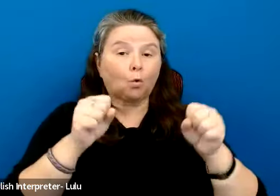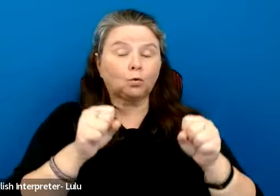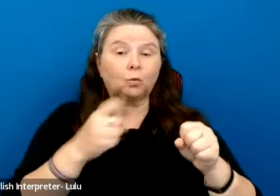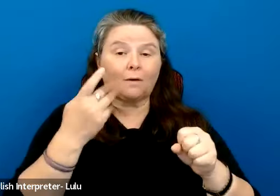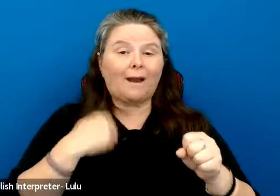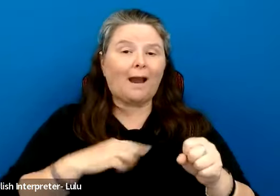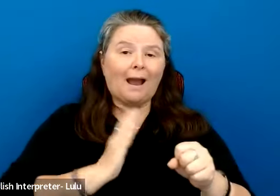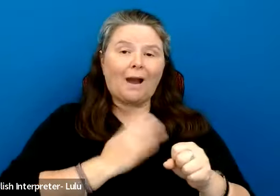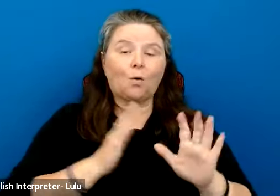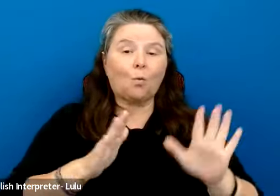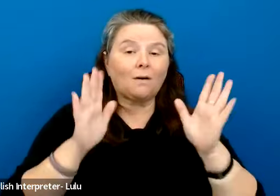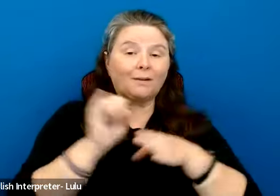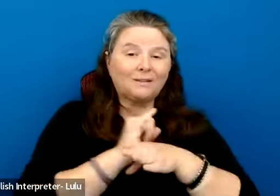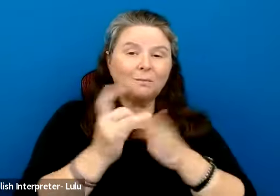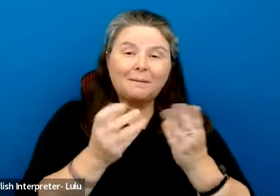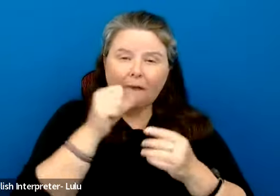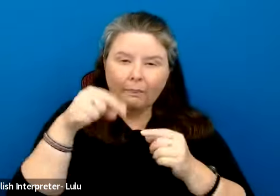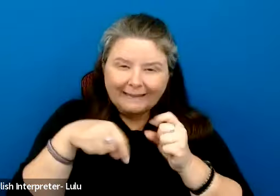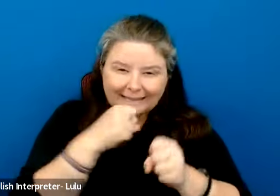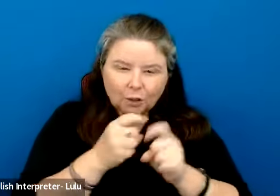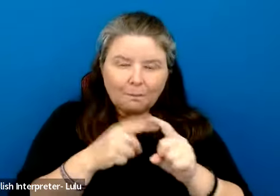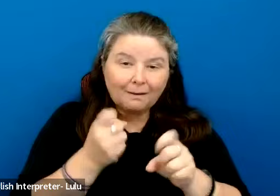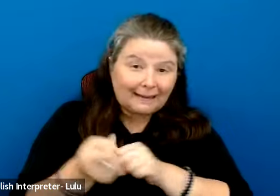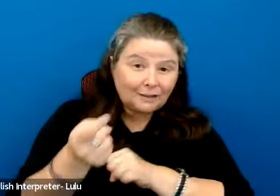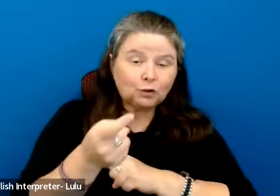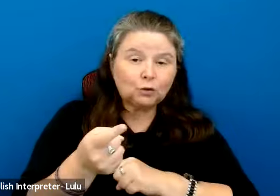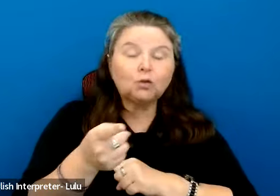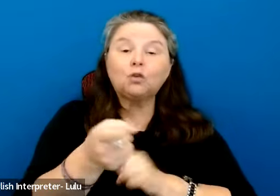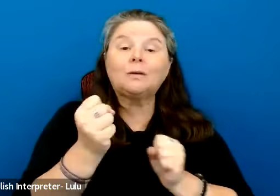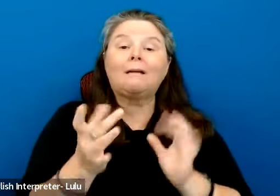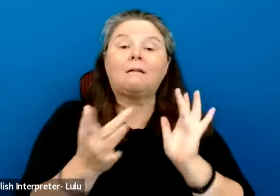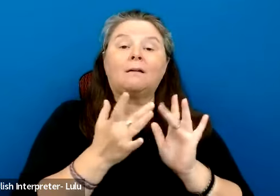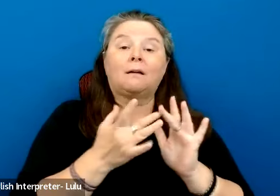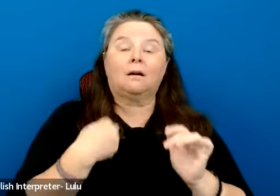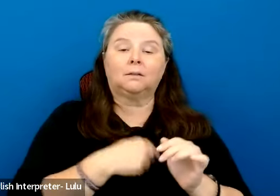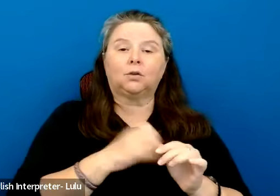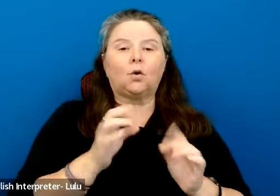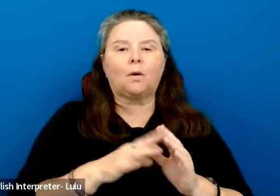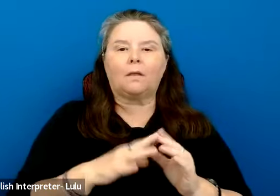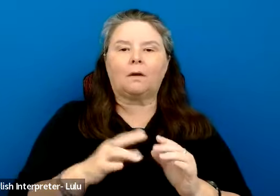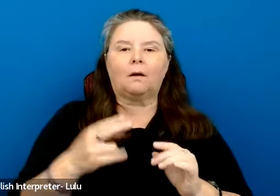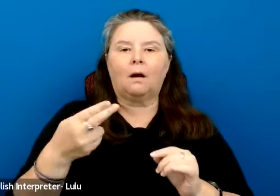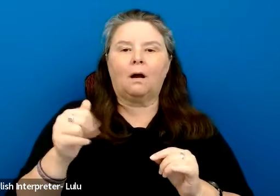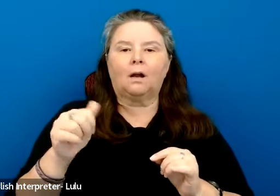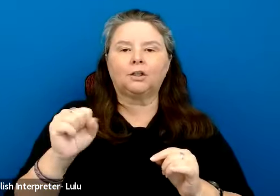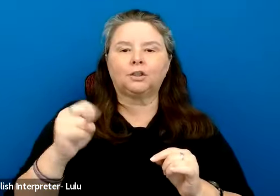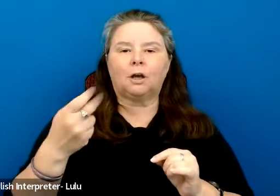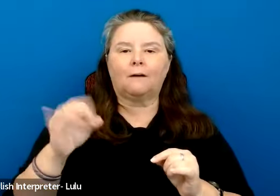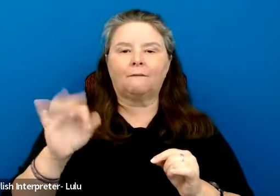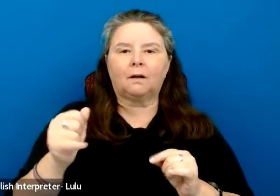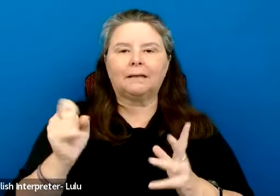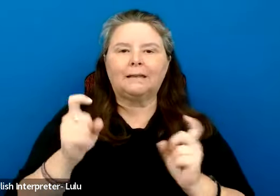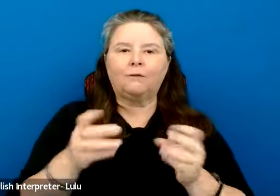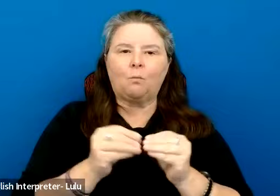wonderful interns, maybe not this year, but in the next school year, you can get in touch with us or with Frau Schafer, and she can give you